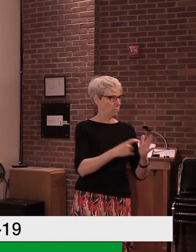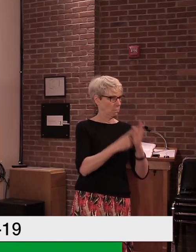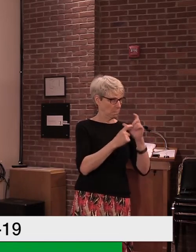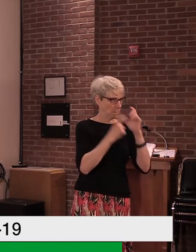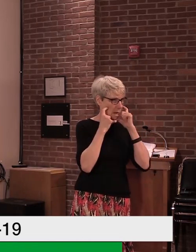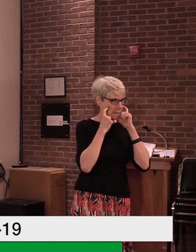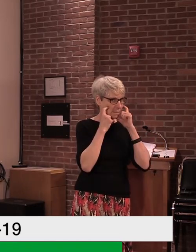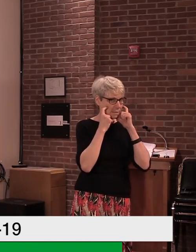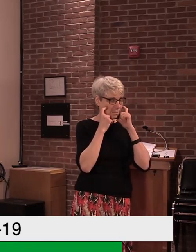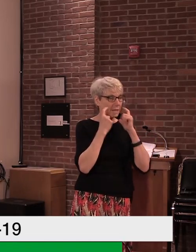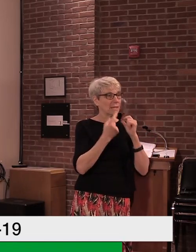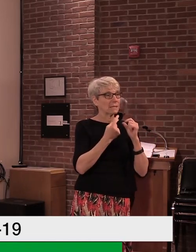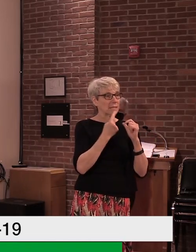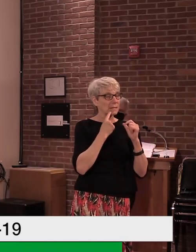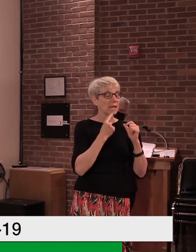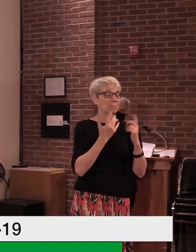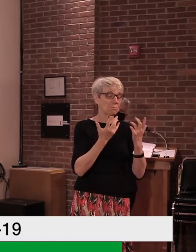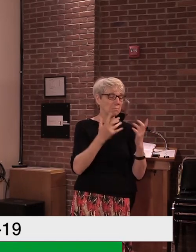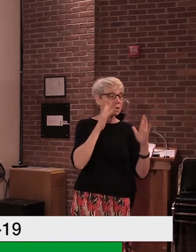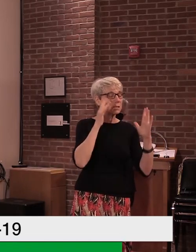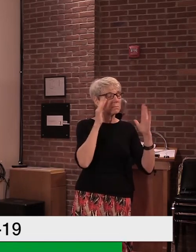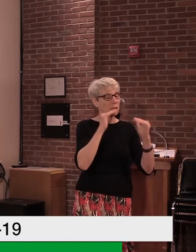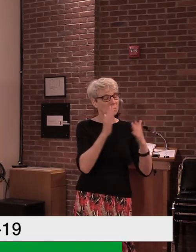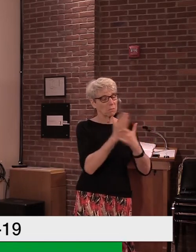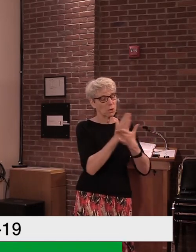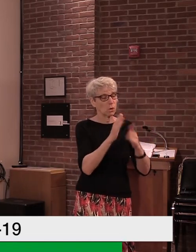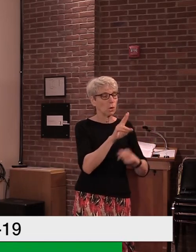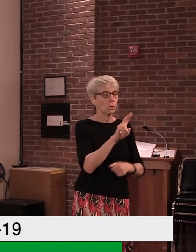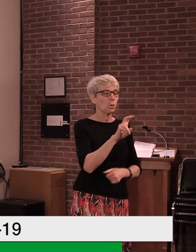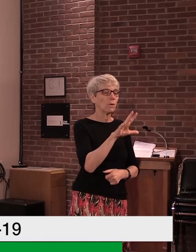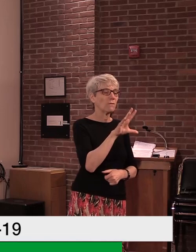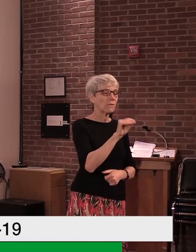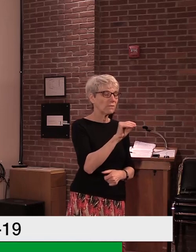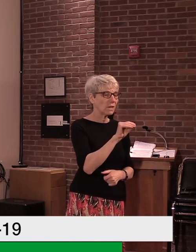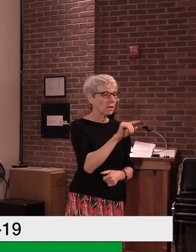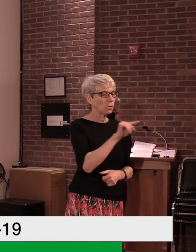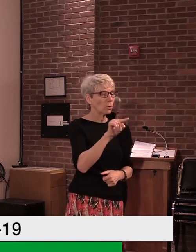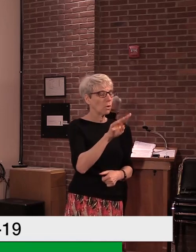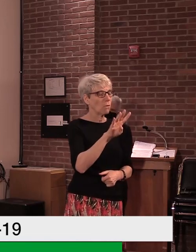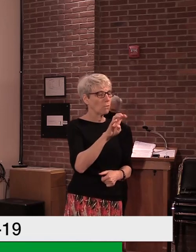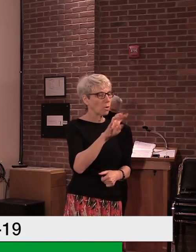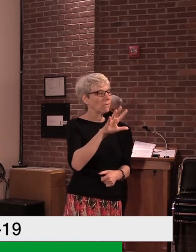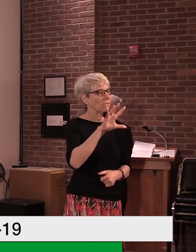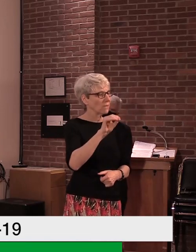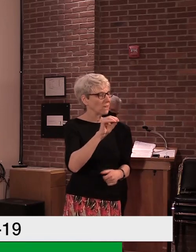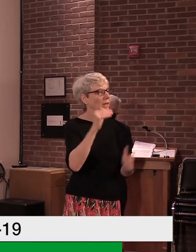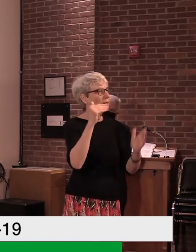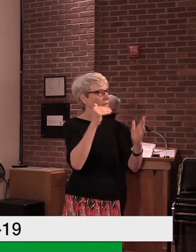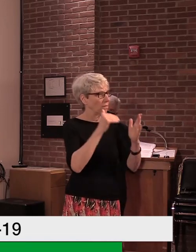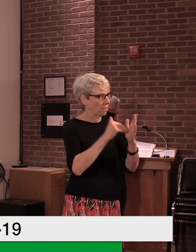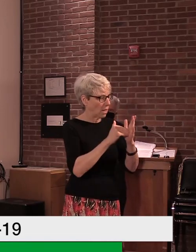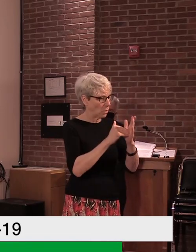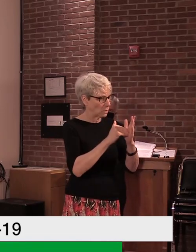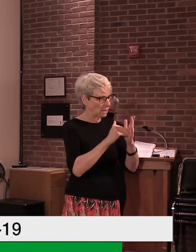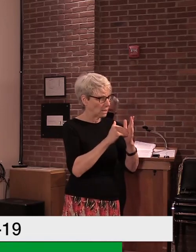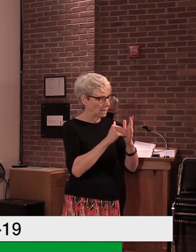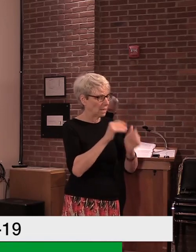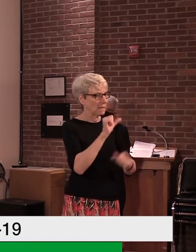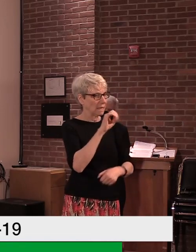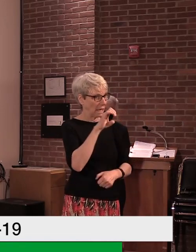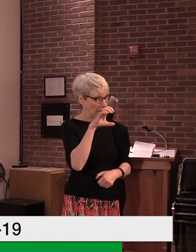and estimated that there could be anywhere from 250 to 450,000 cases of transmission